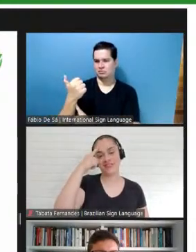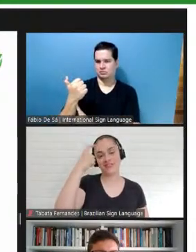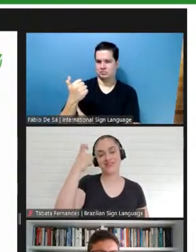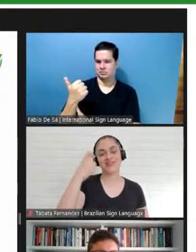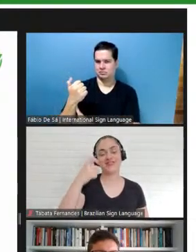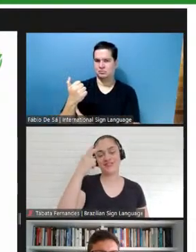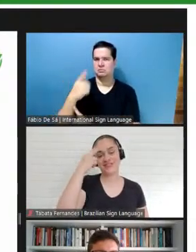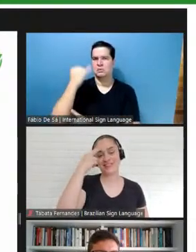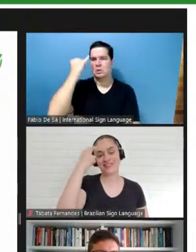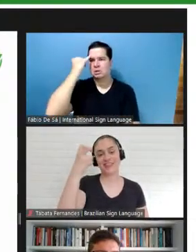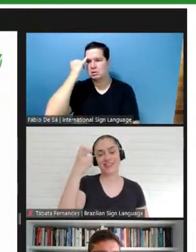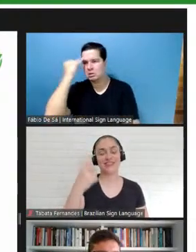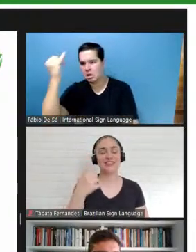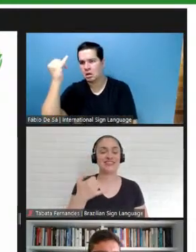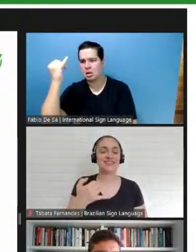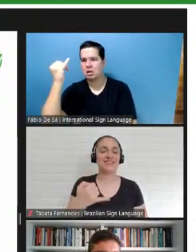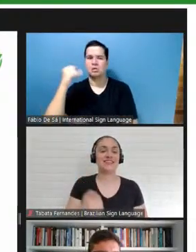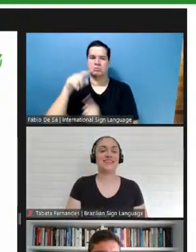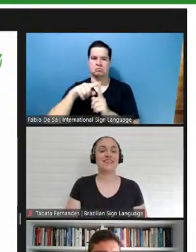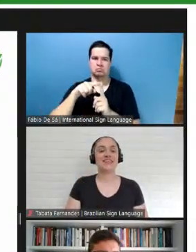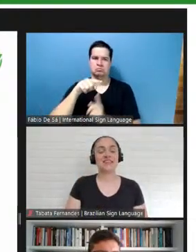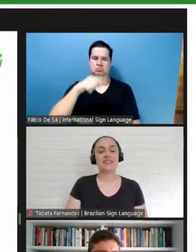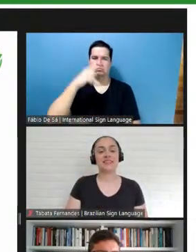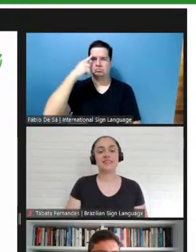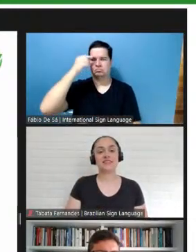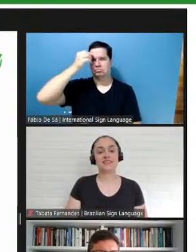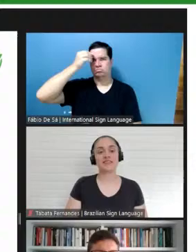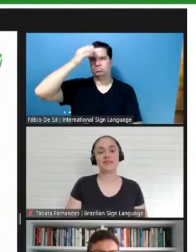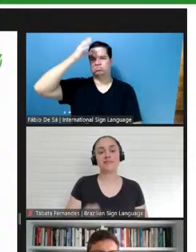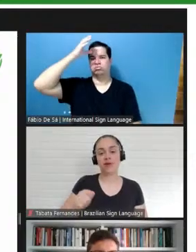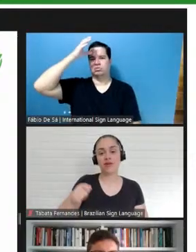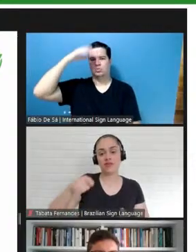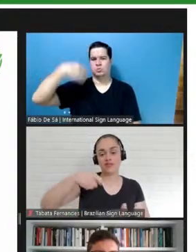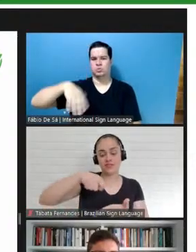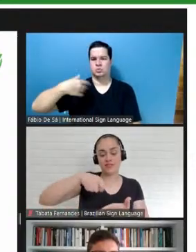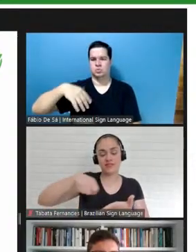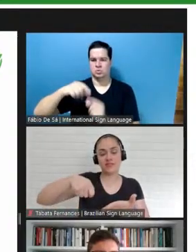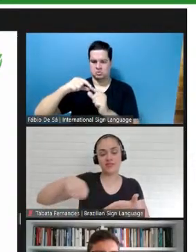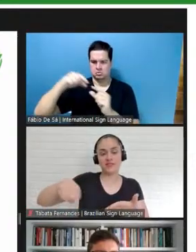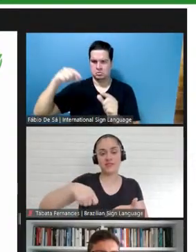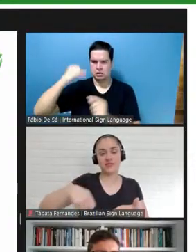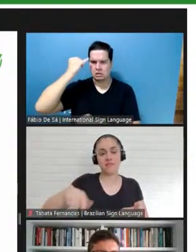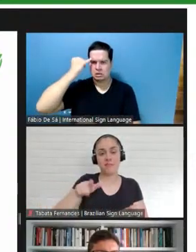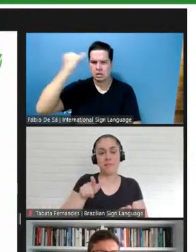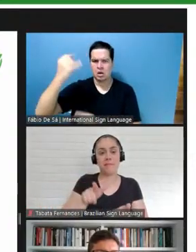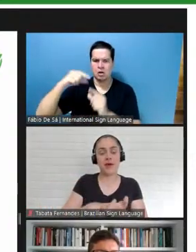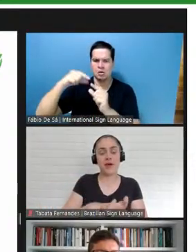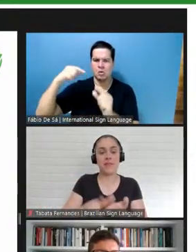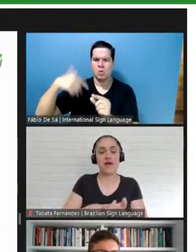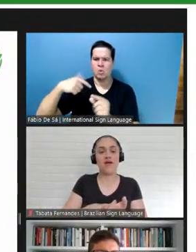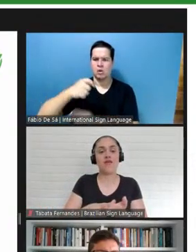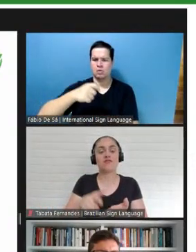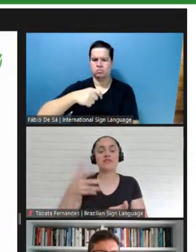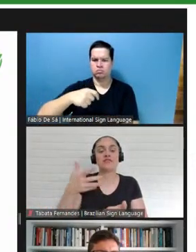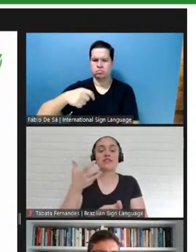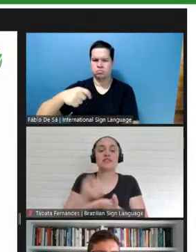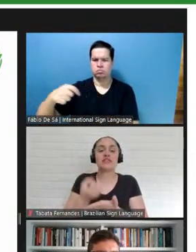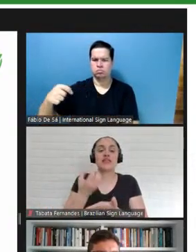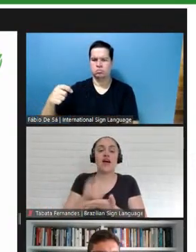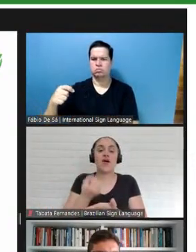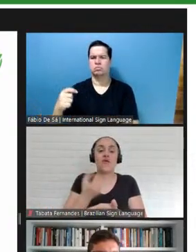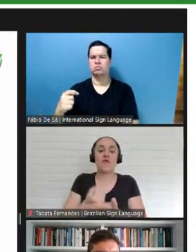can actually write on a particular piece of paper with the smart pen, and it records what somebody's saying at the same